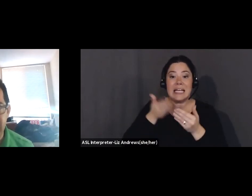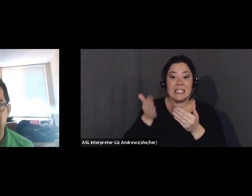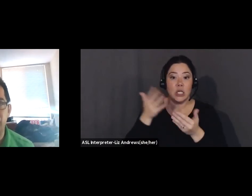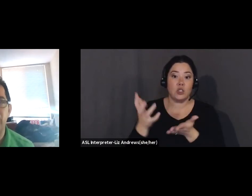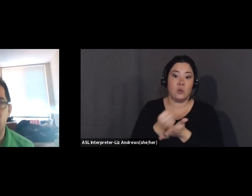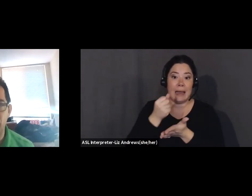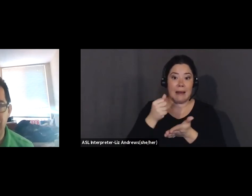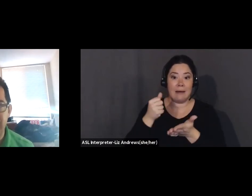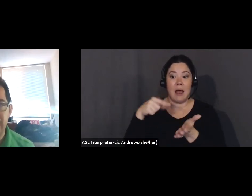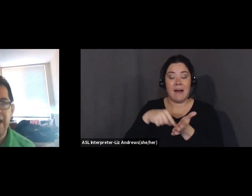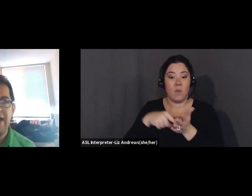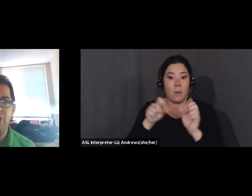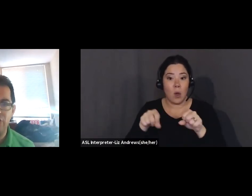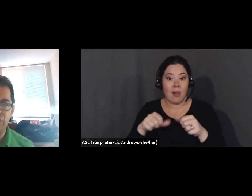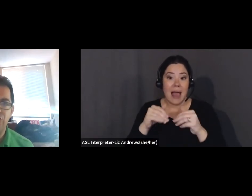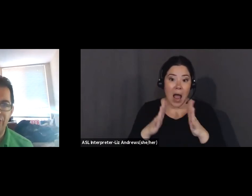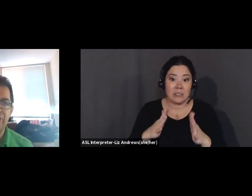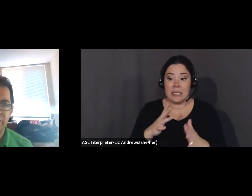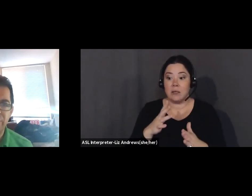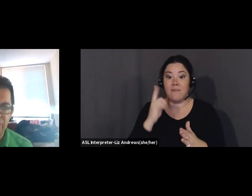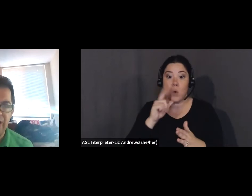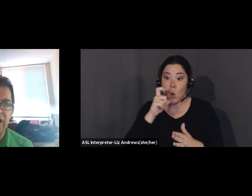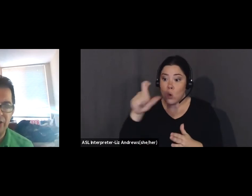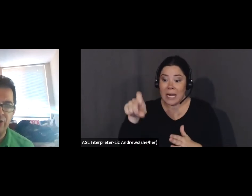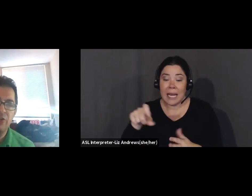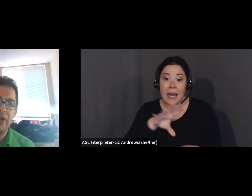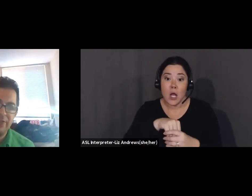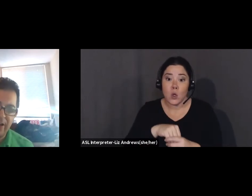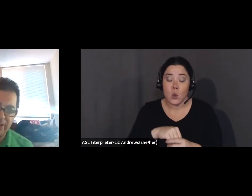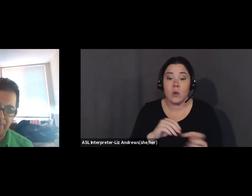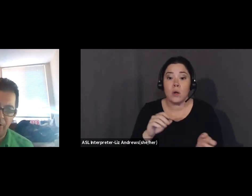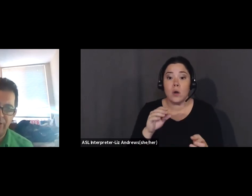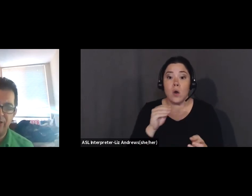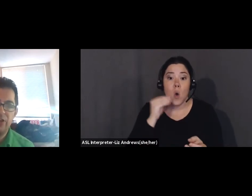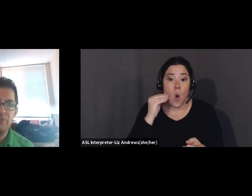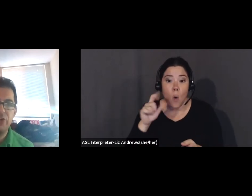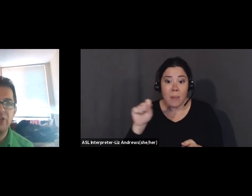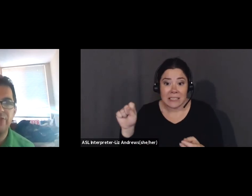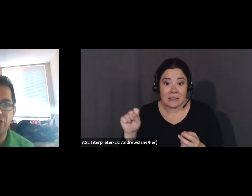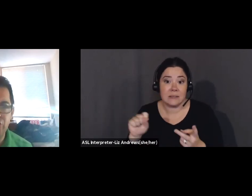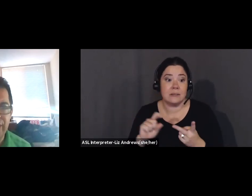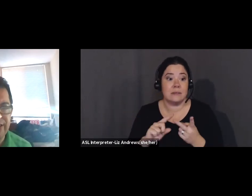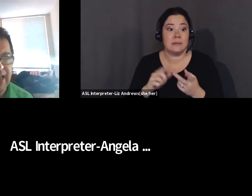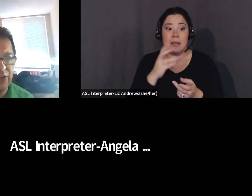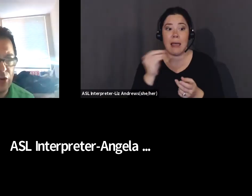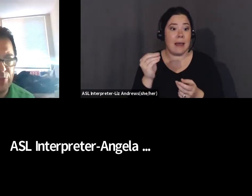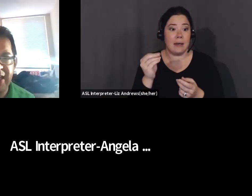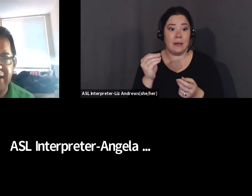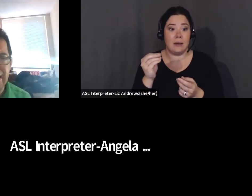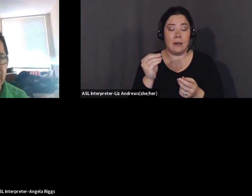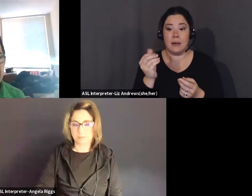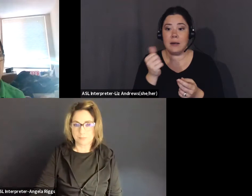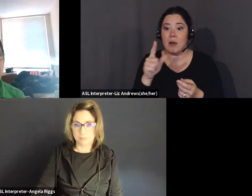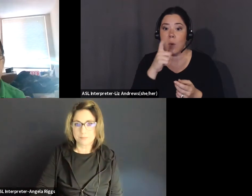who need it, including the homeless and those returning to the community under Money Follows the Person, Community First Choice, and